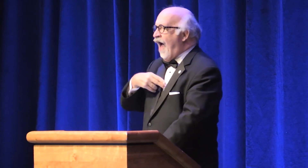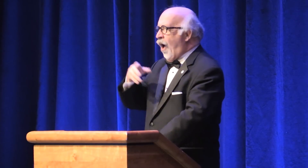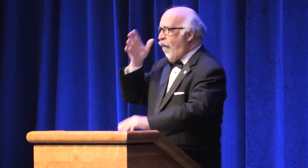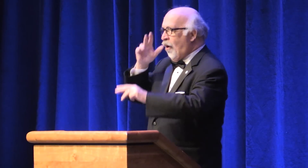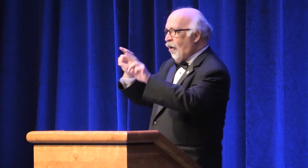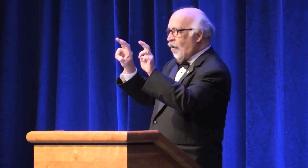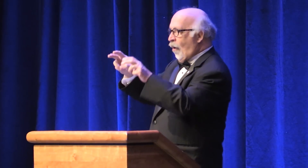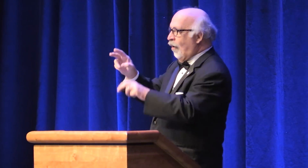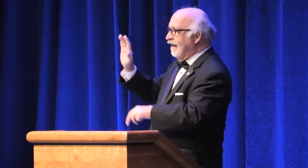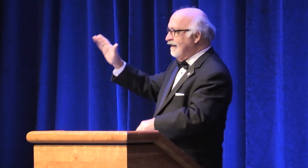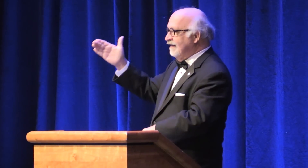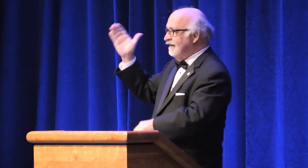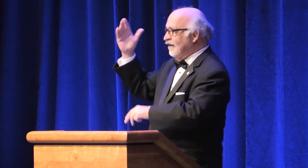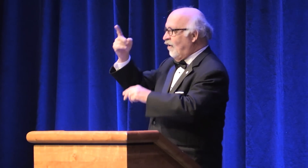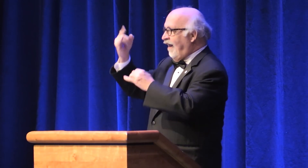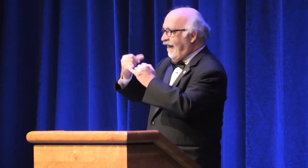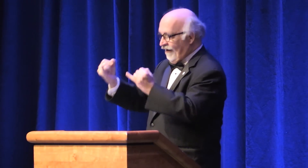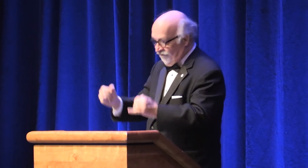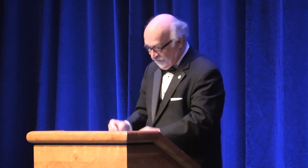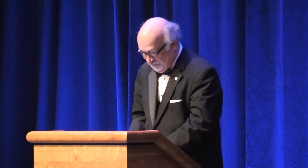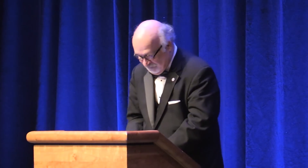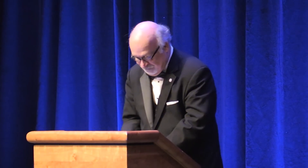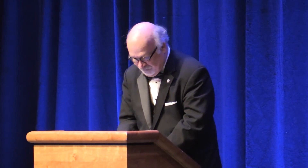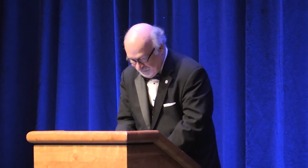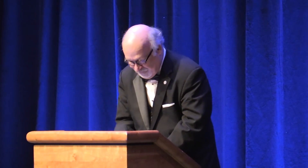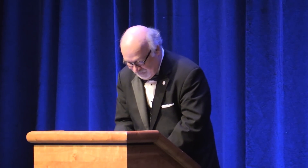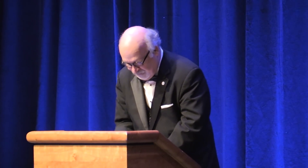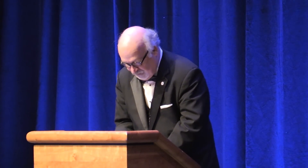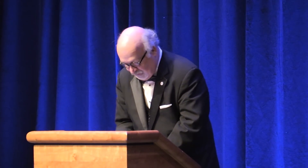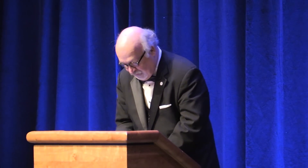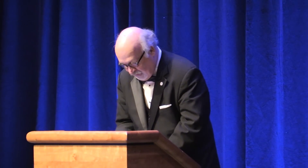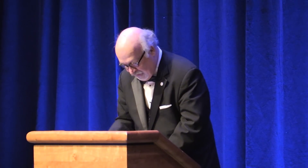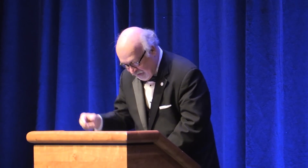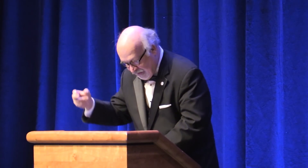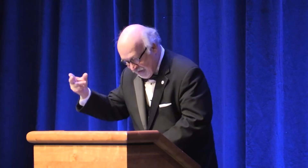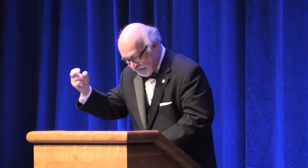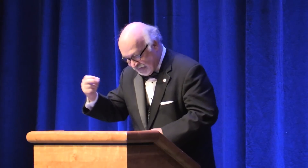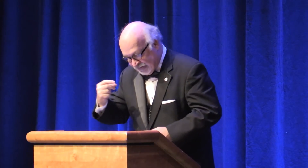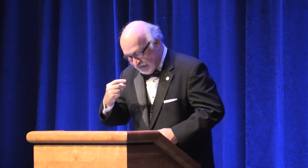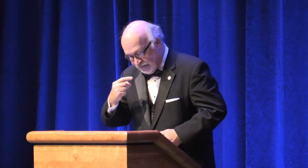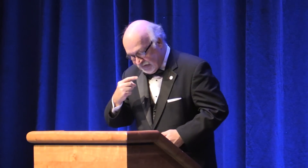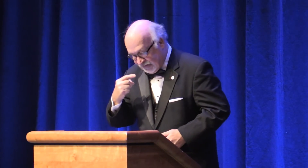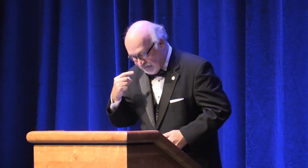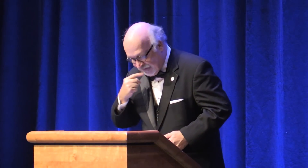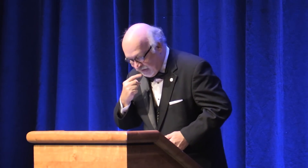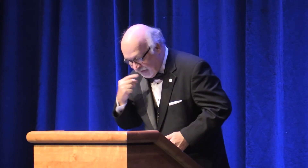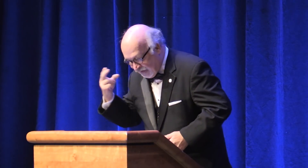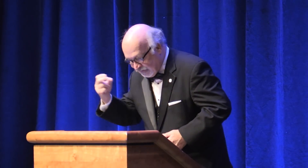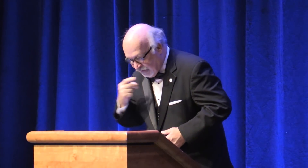surveyed the crowd, and I will quote one line that he had shared that evening.